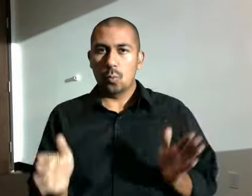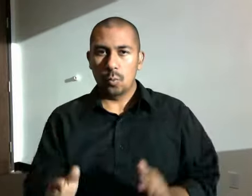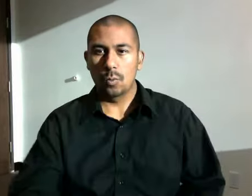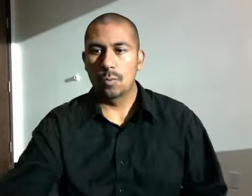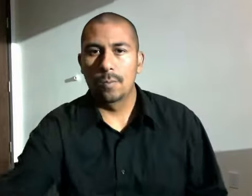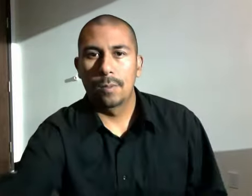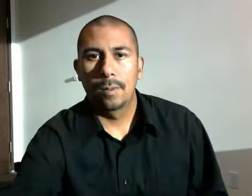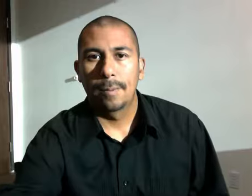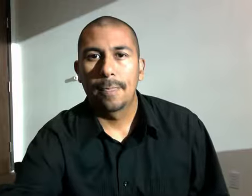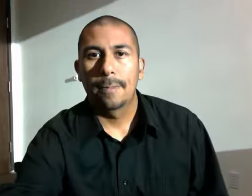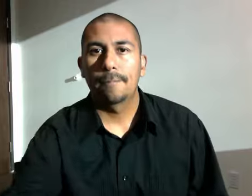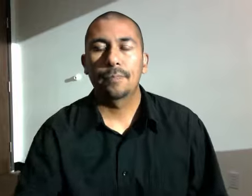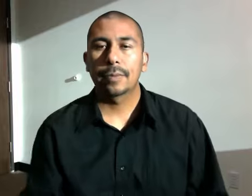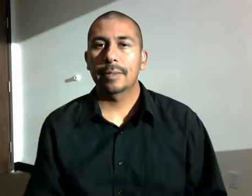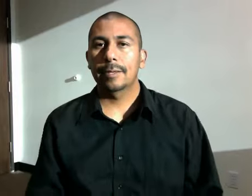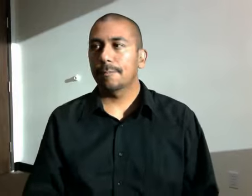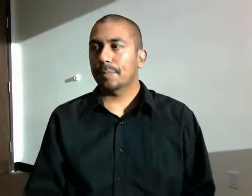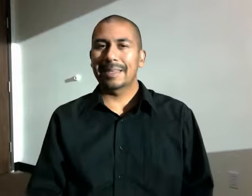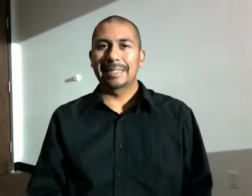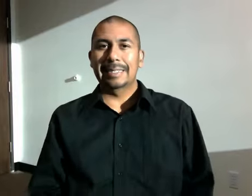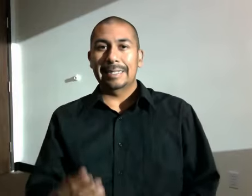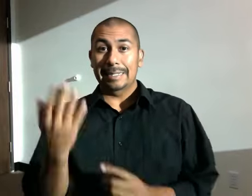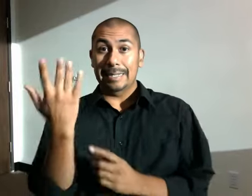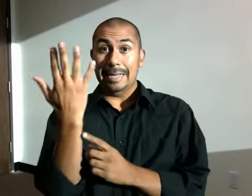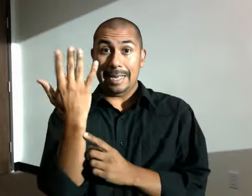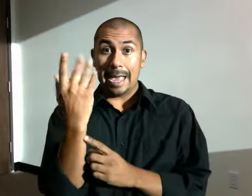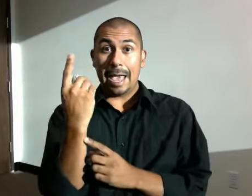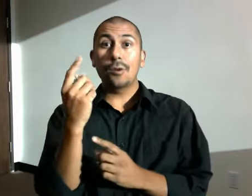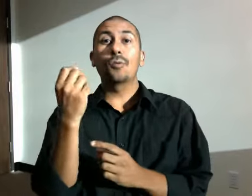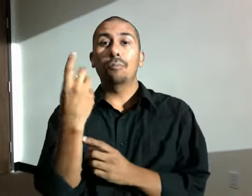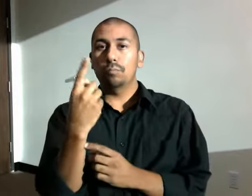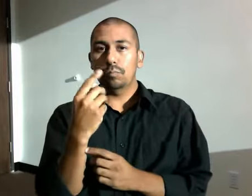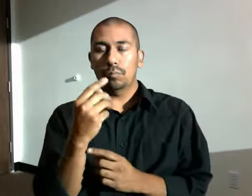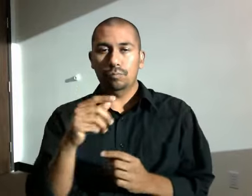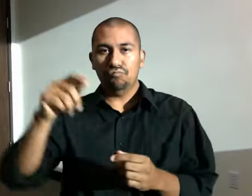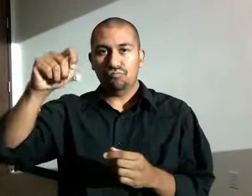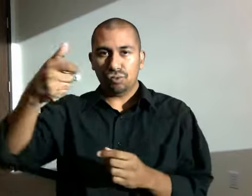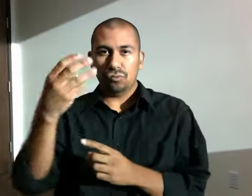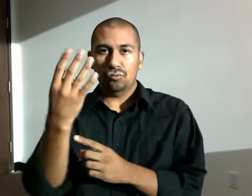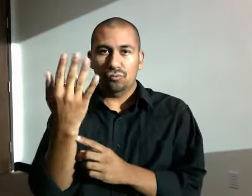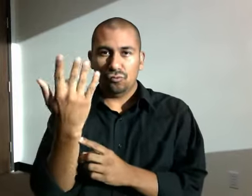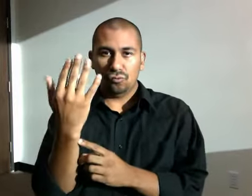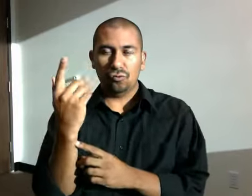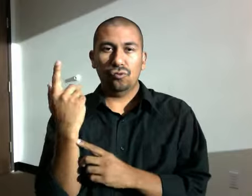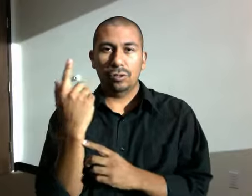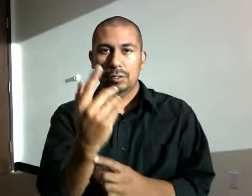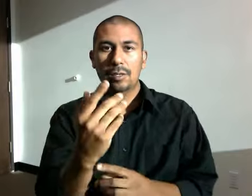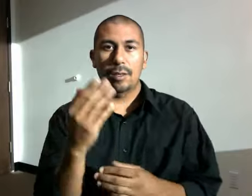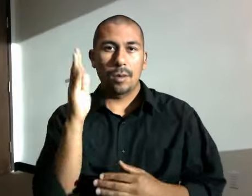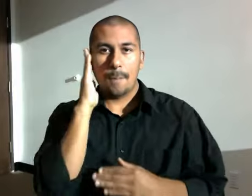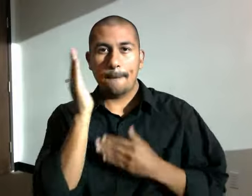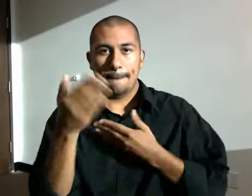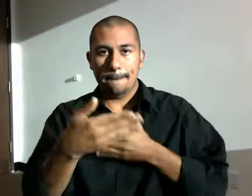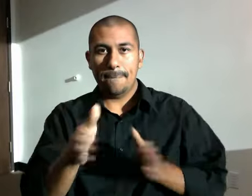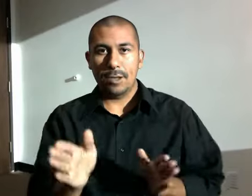In the bedroom, we had beautiful pottery, jug and water, a water jug to wash with instead of